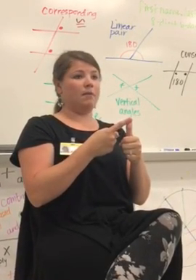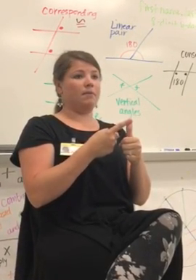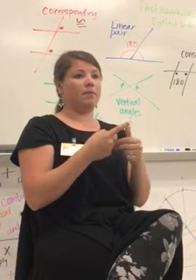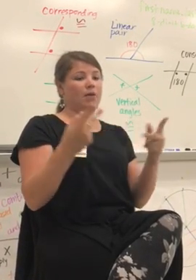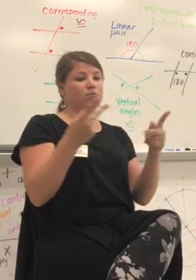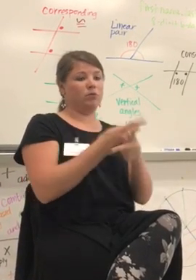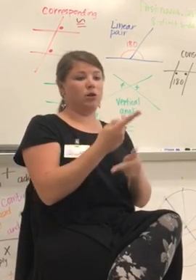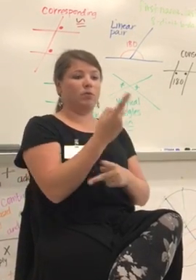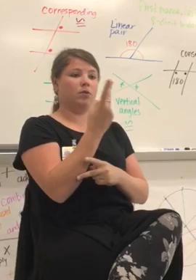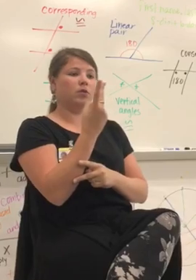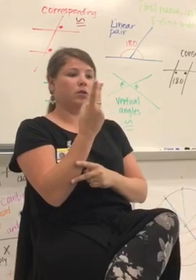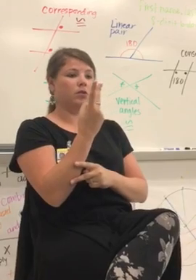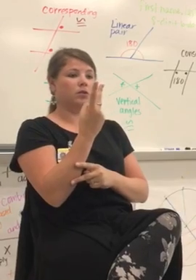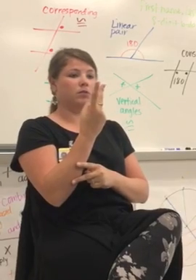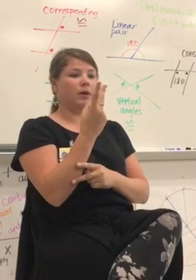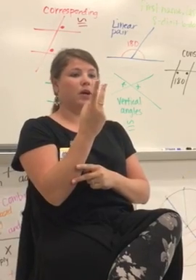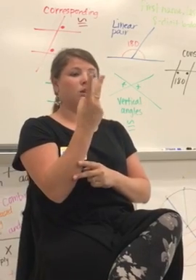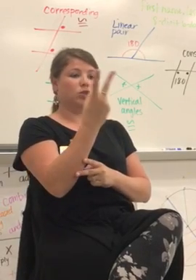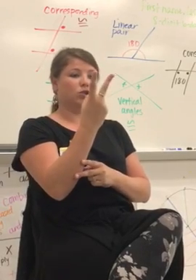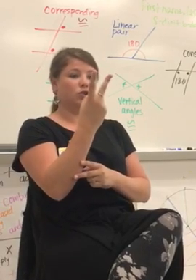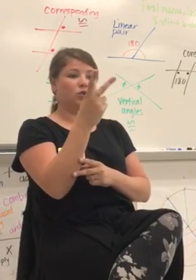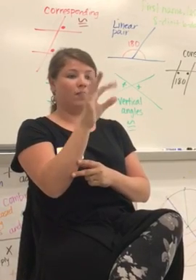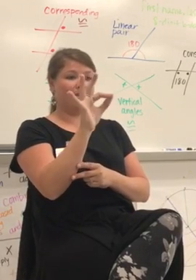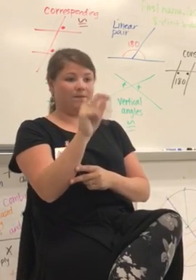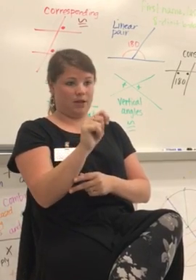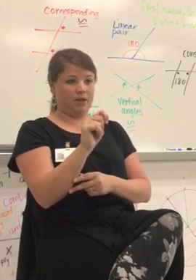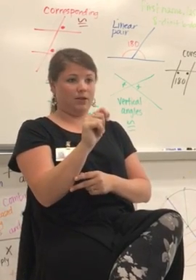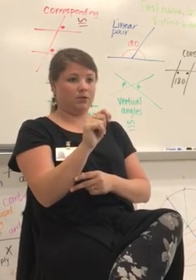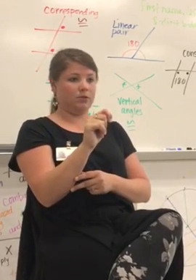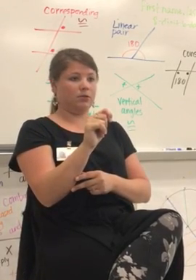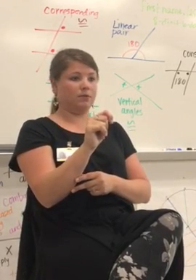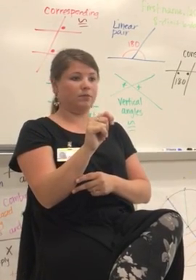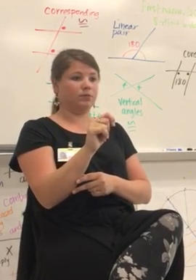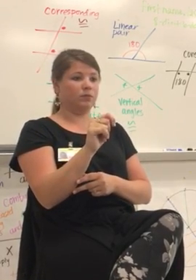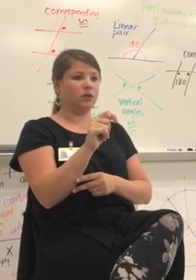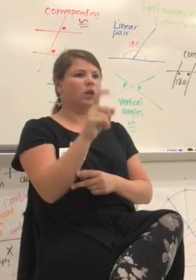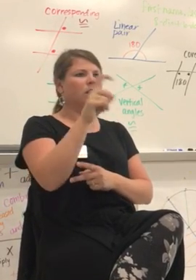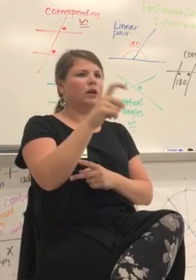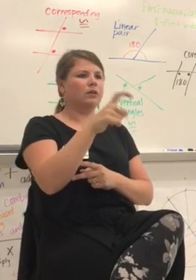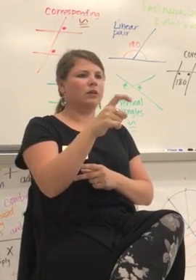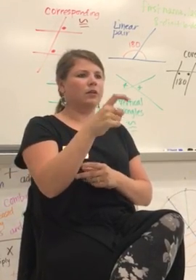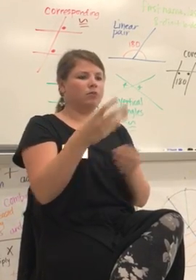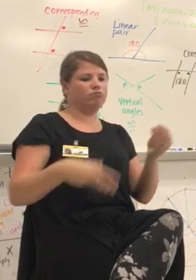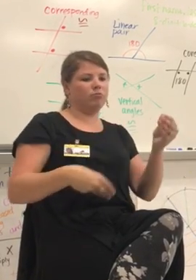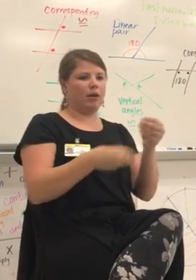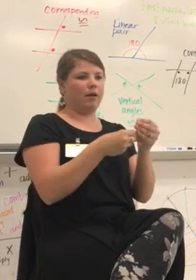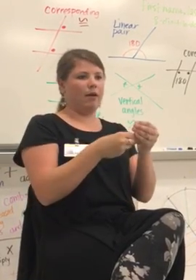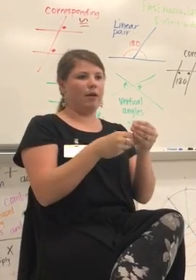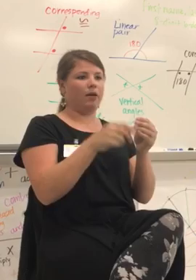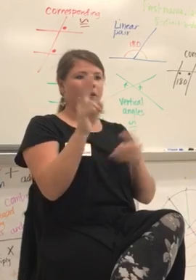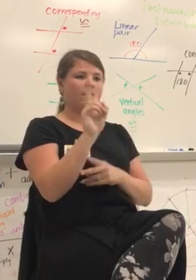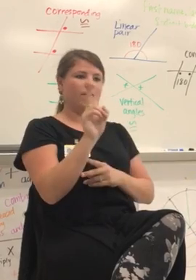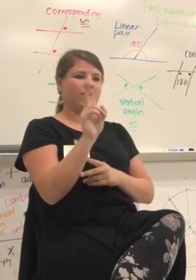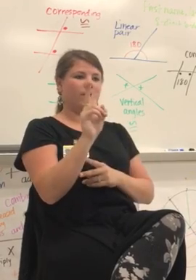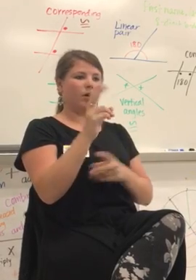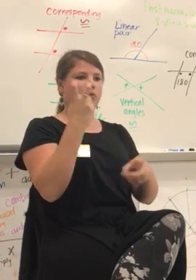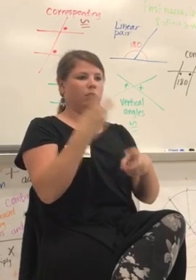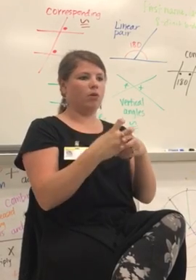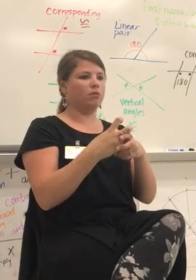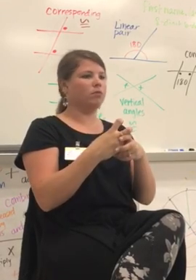does the volume of the cylinder increase? So you just have to do another volume problem. So, volume equals pi r